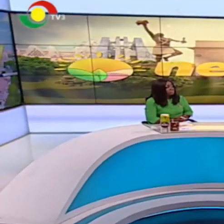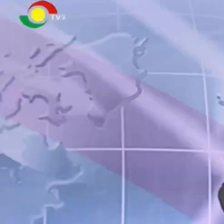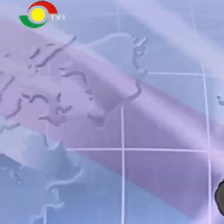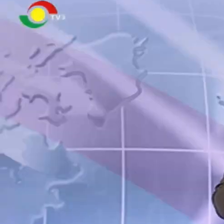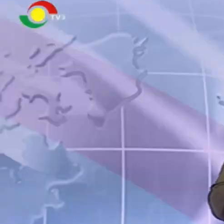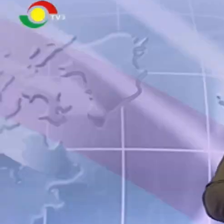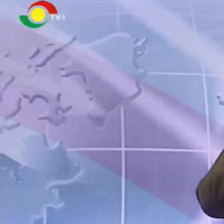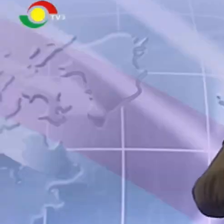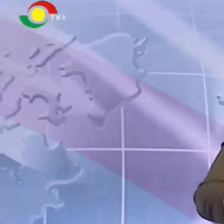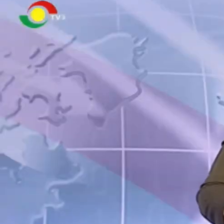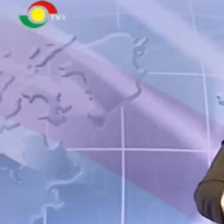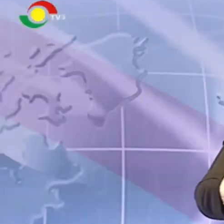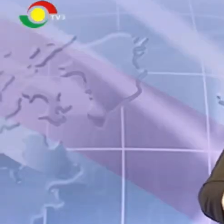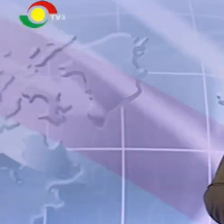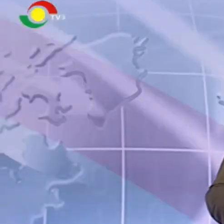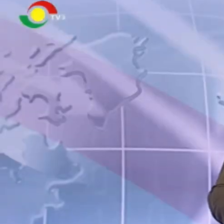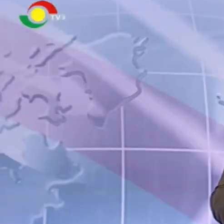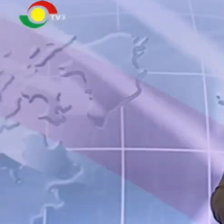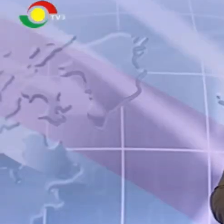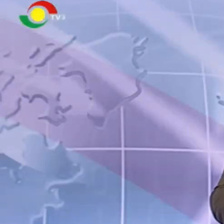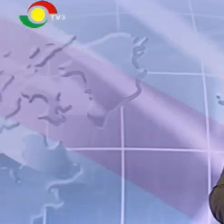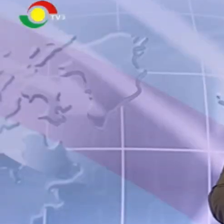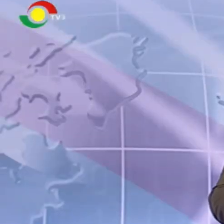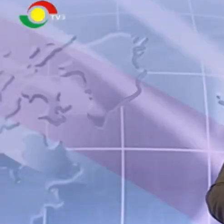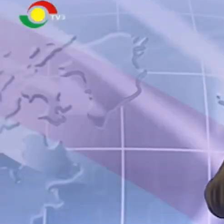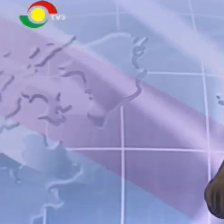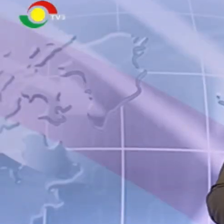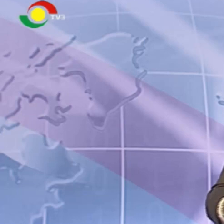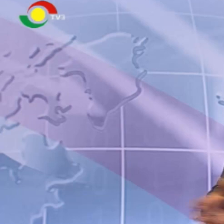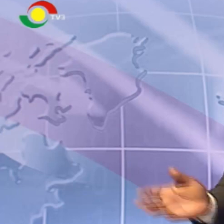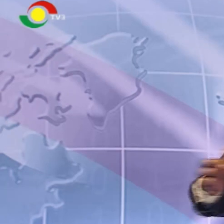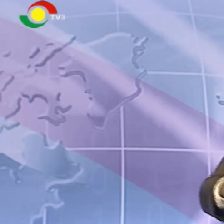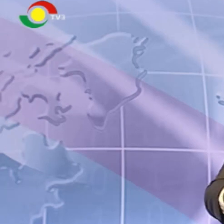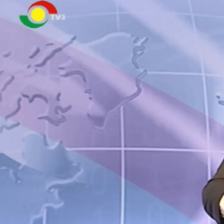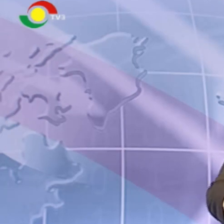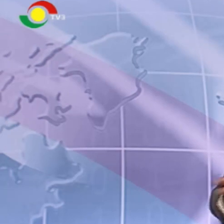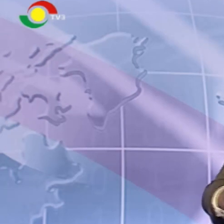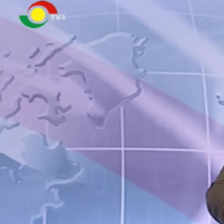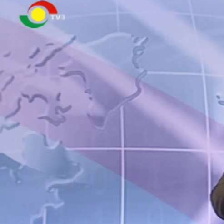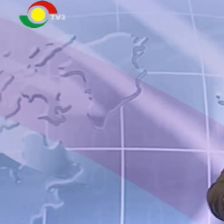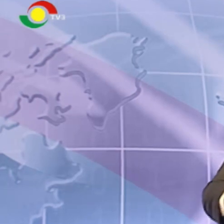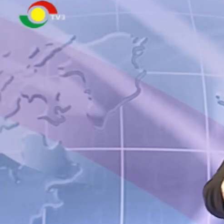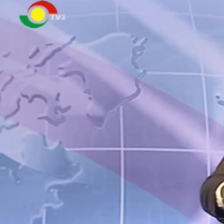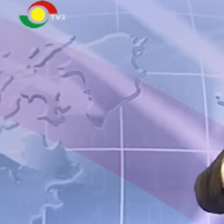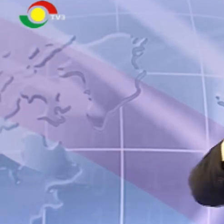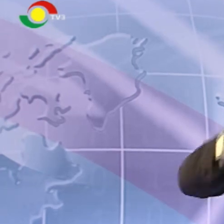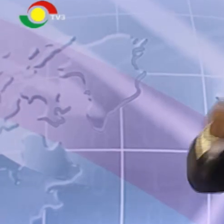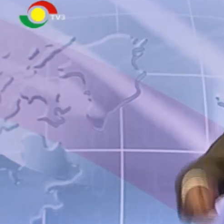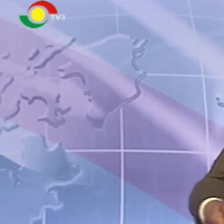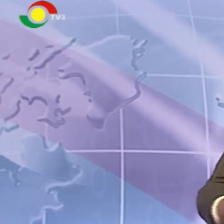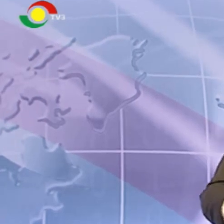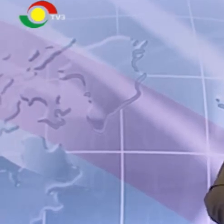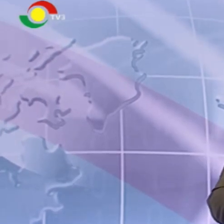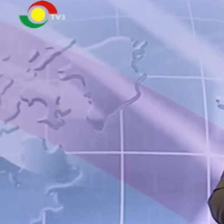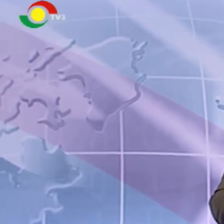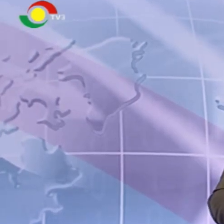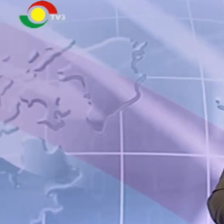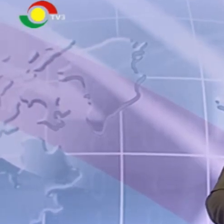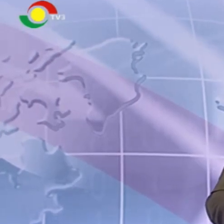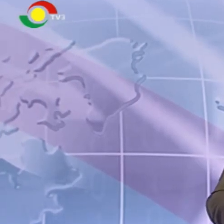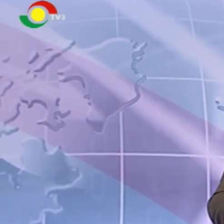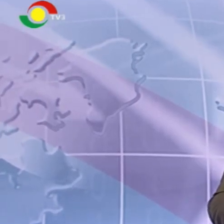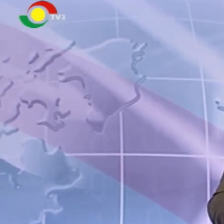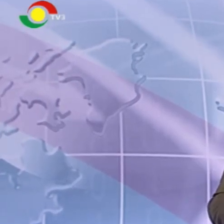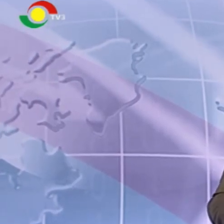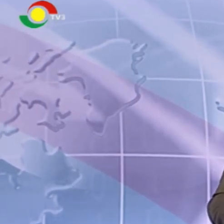not in. We have just about 30 to 40,000. Yeah, half of what was ordered. The minister didn't put an exact figure to it. Mm-hmm.